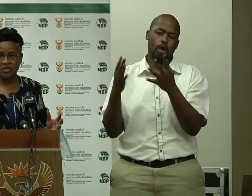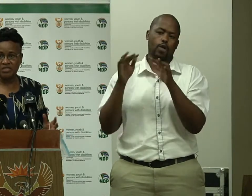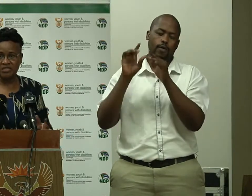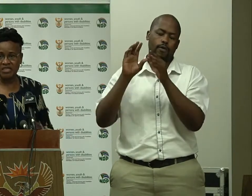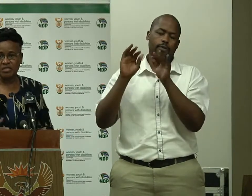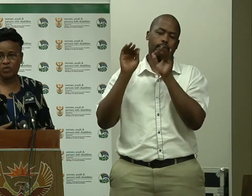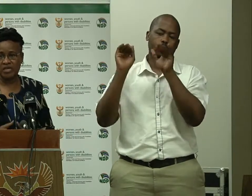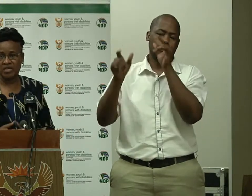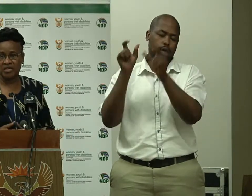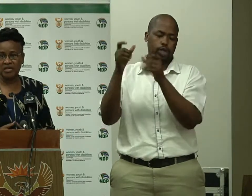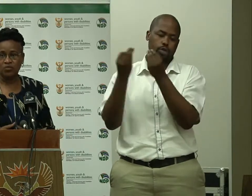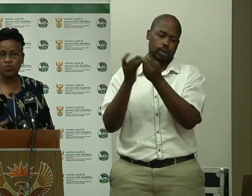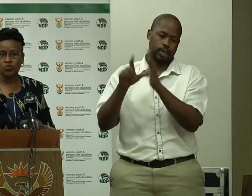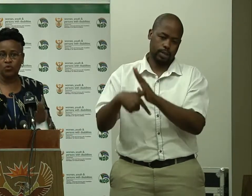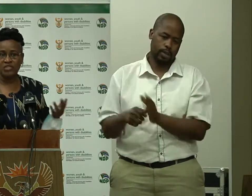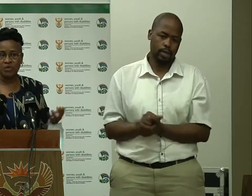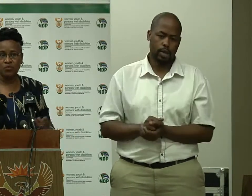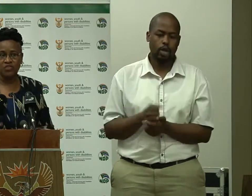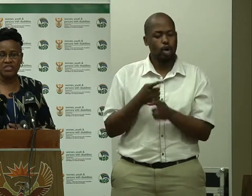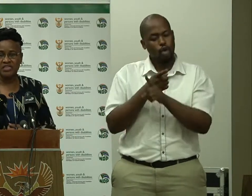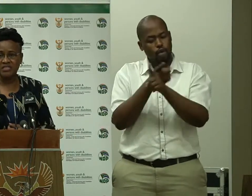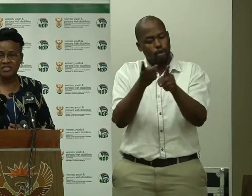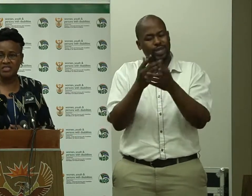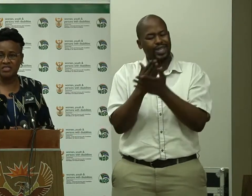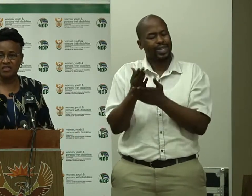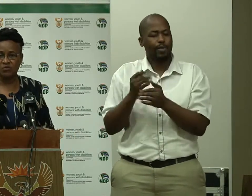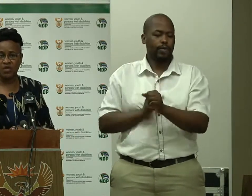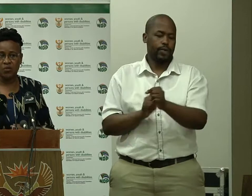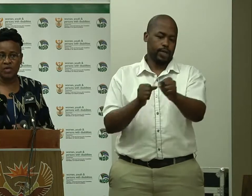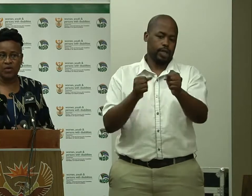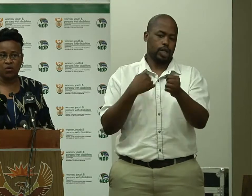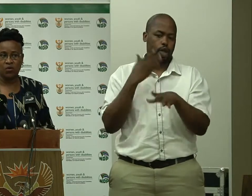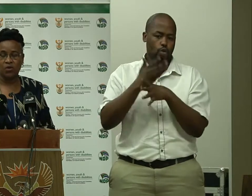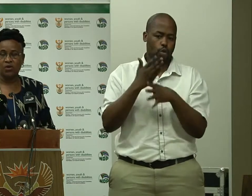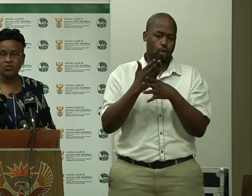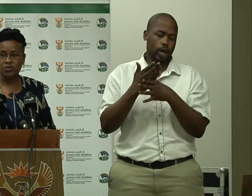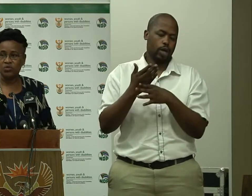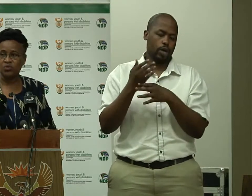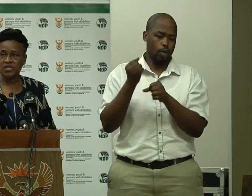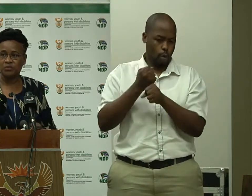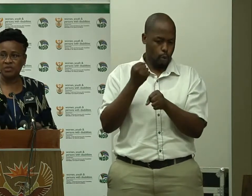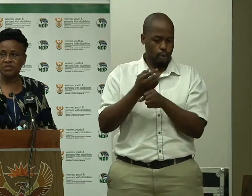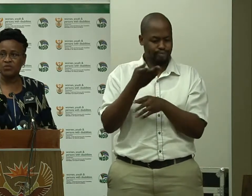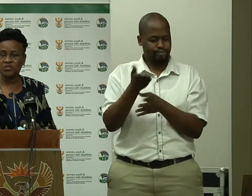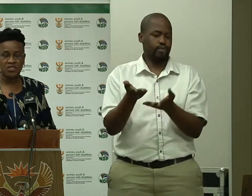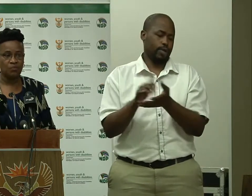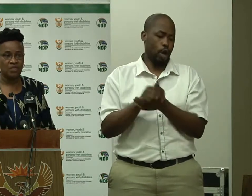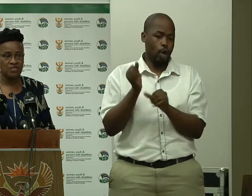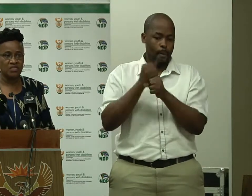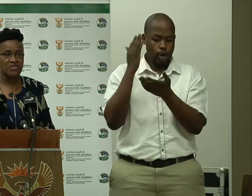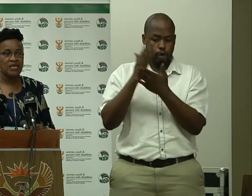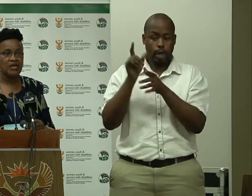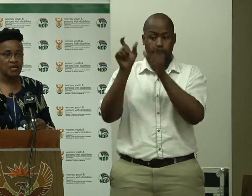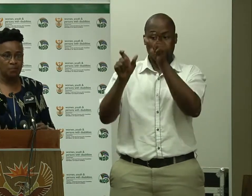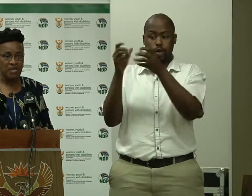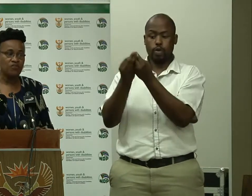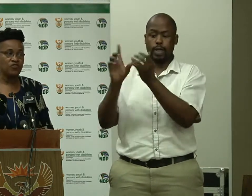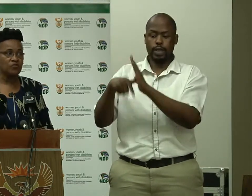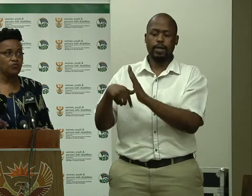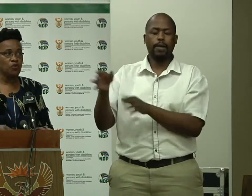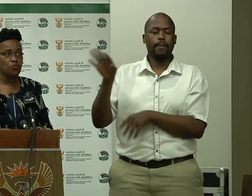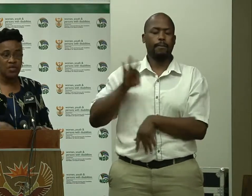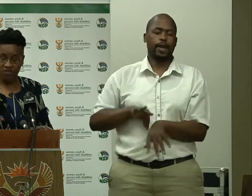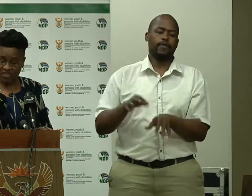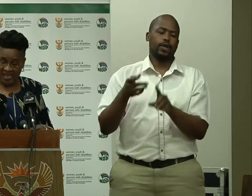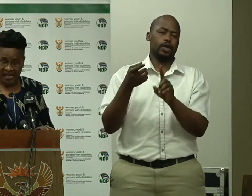with disabilities as we can. So those are some of the strategies that we are working on to ensure that persons with disabilities